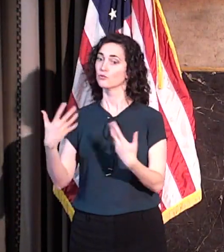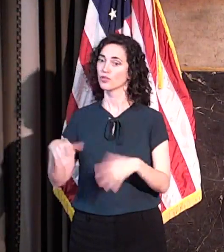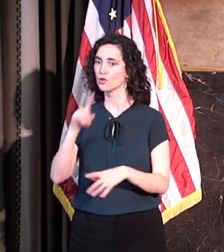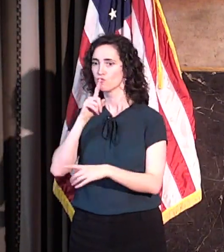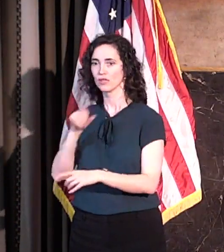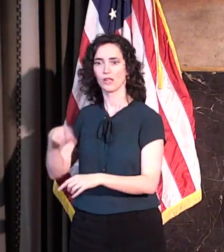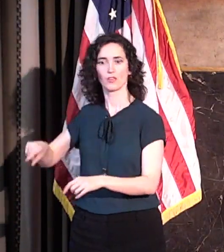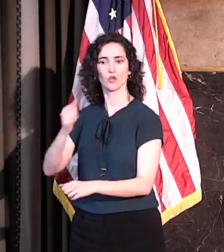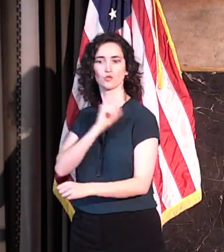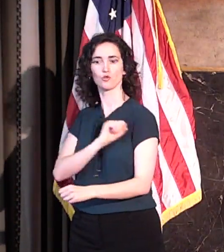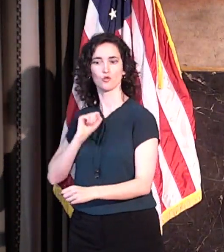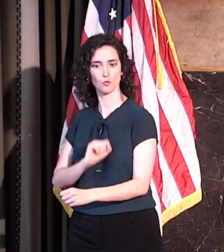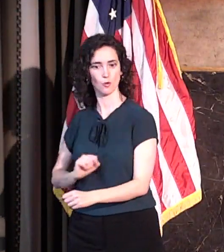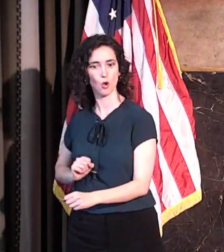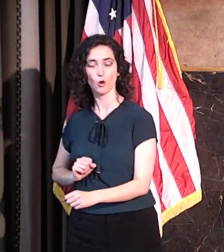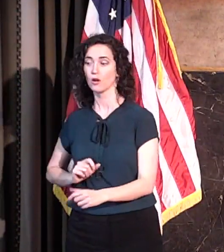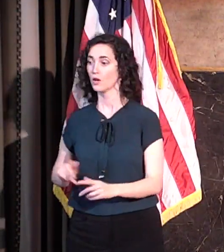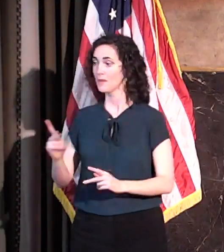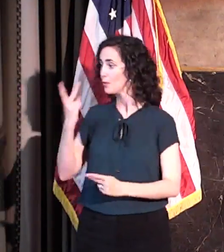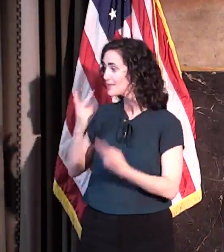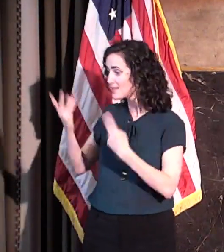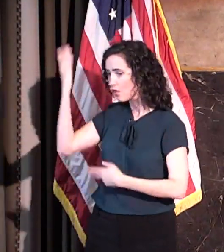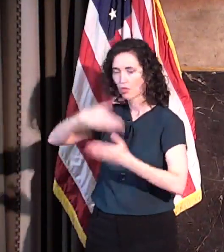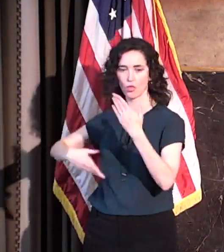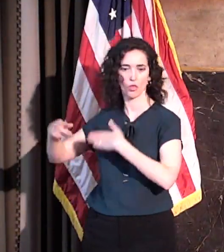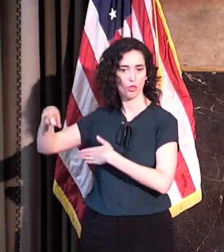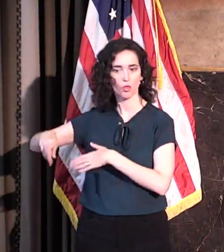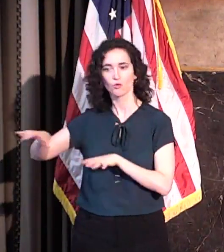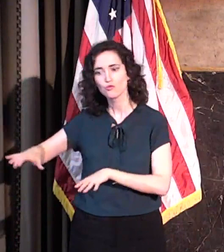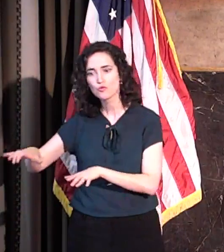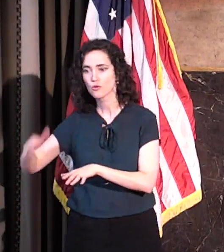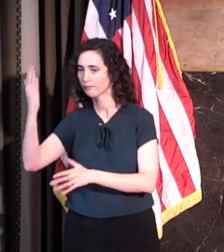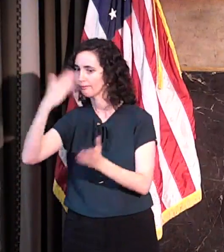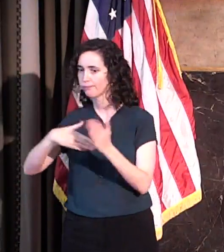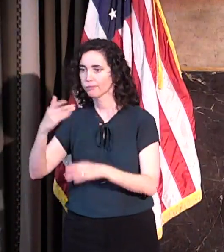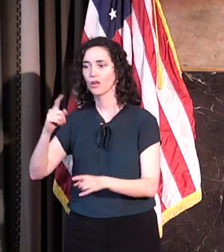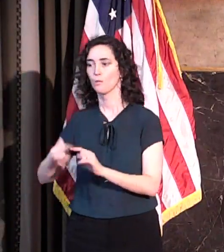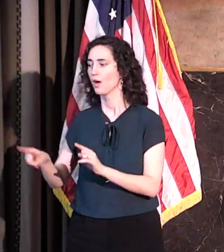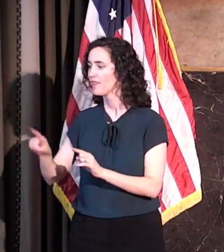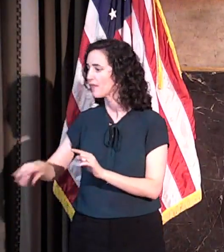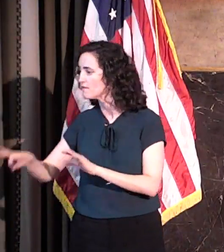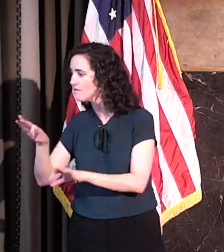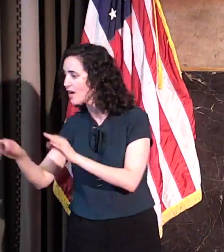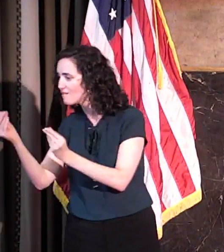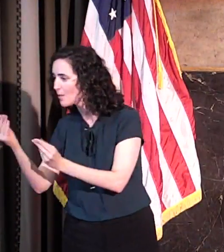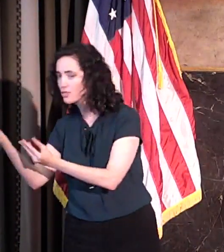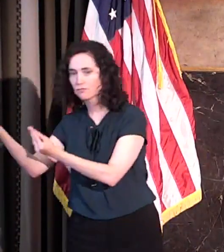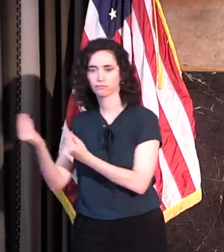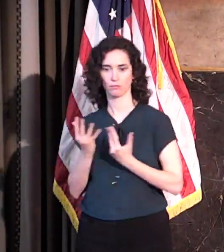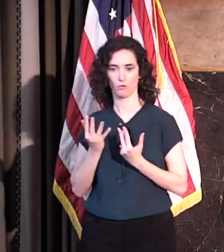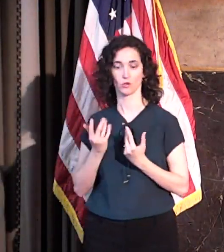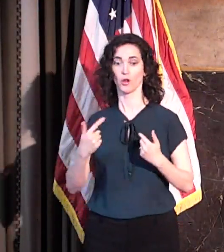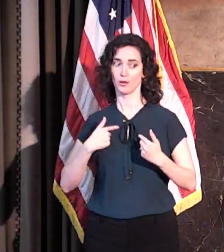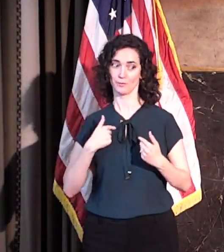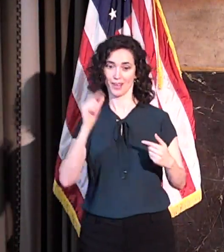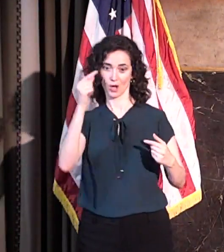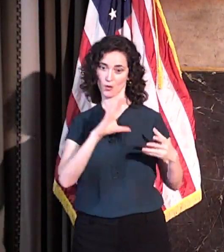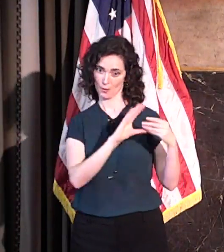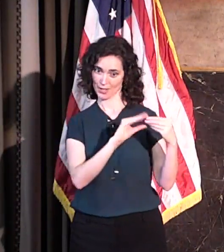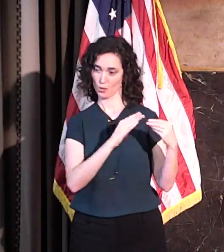but have been our eyes and ears, guiding us with data, showing us which way we have to go. So let me add my voice to the appreciation of what they've